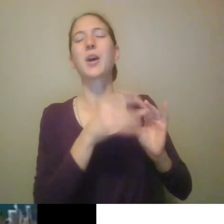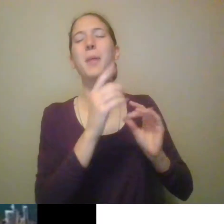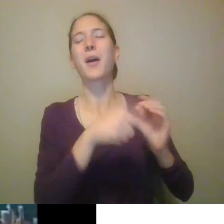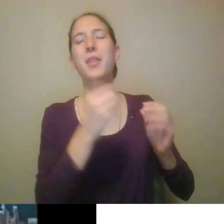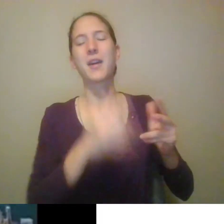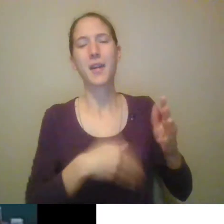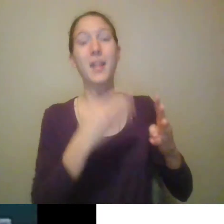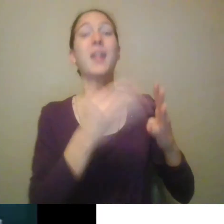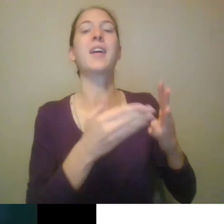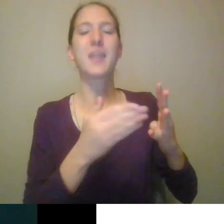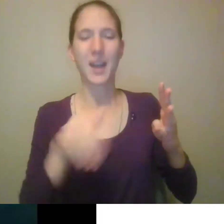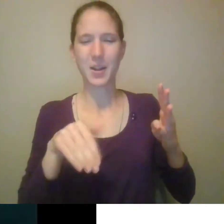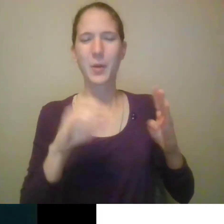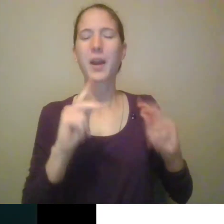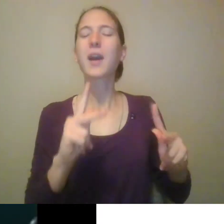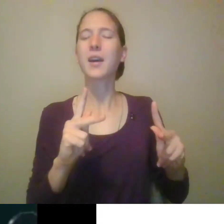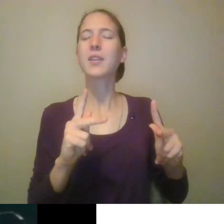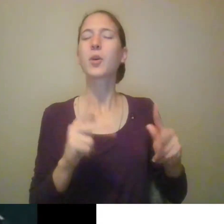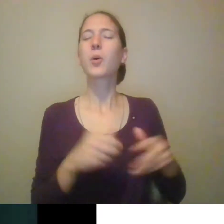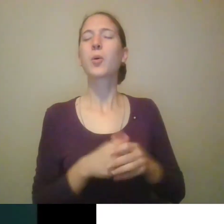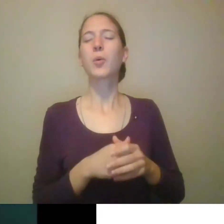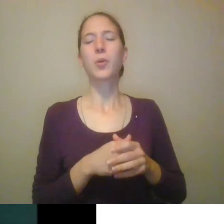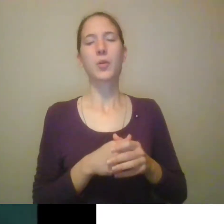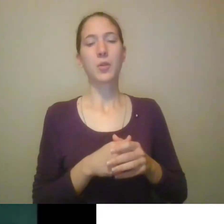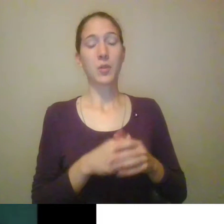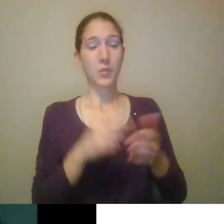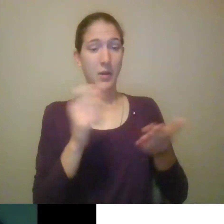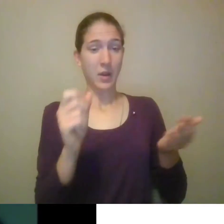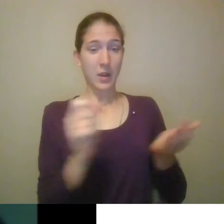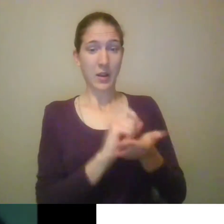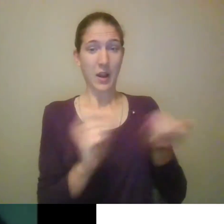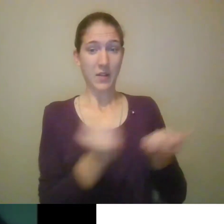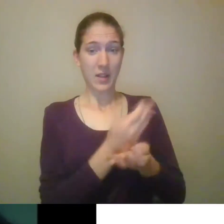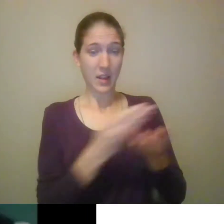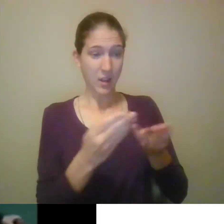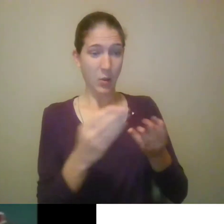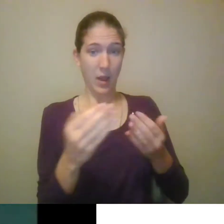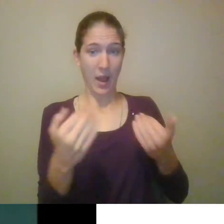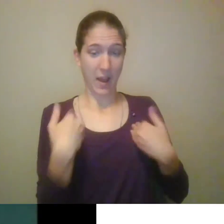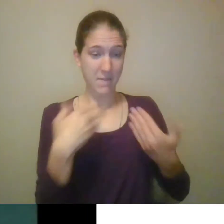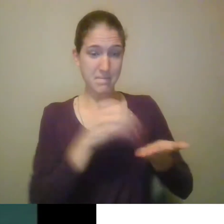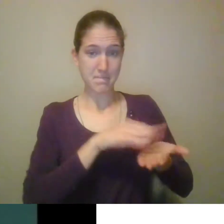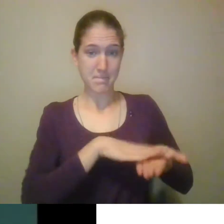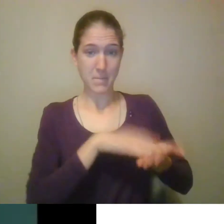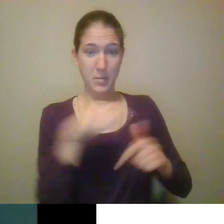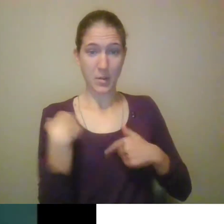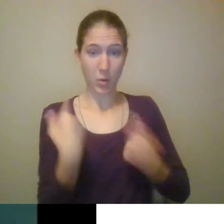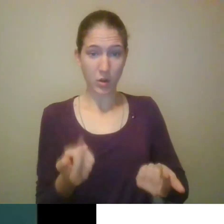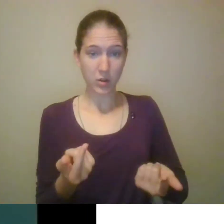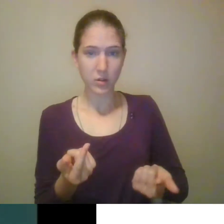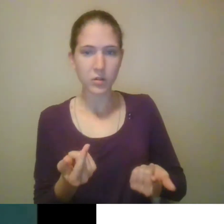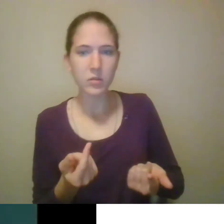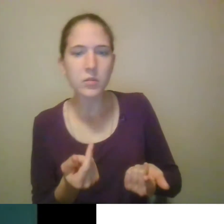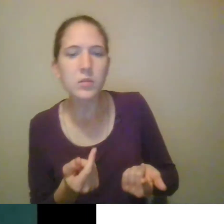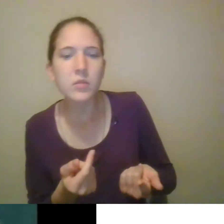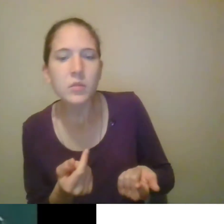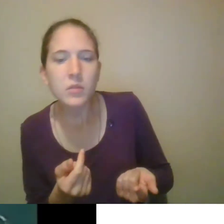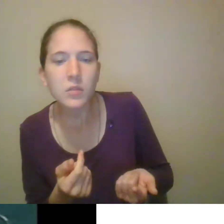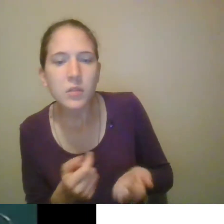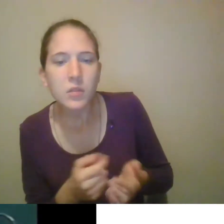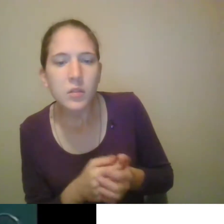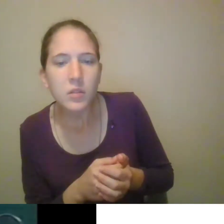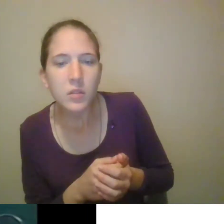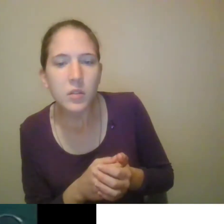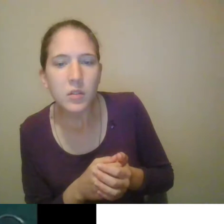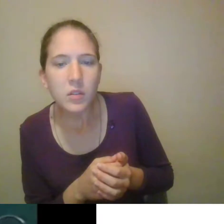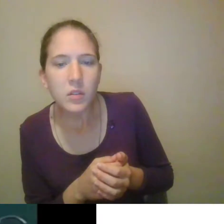up here then. Let's write down what she has up to this point. All we have is where you find it and what its job is. Okay, let's pick it up